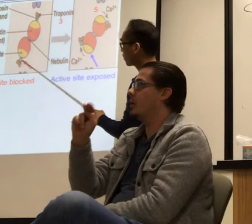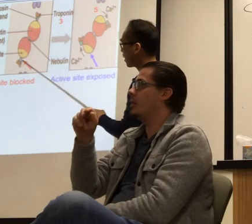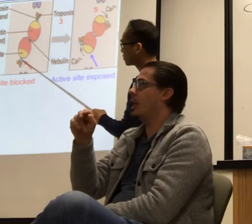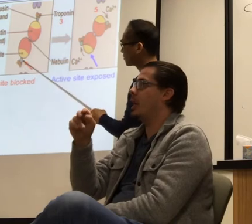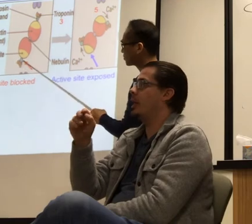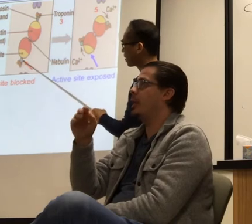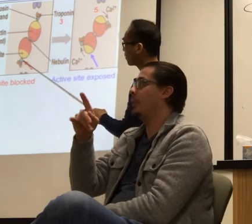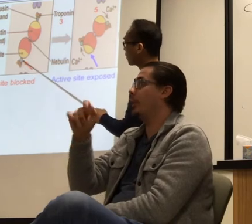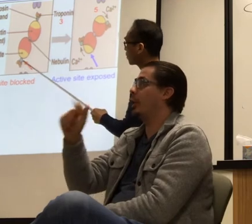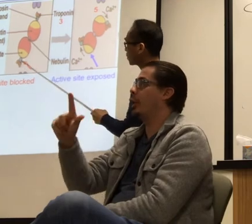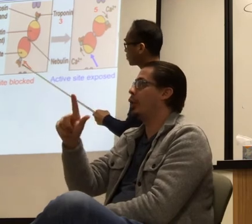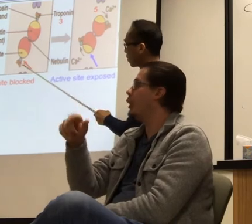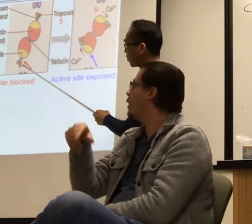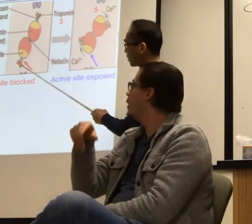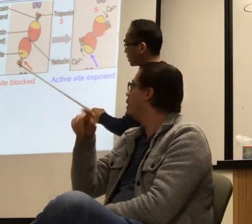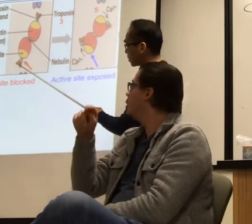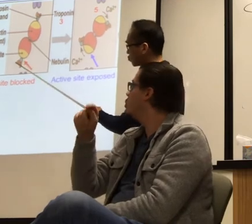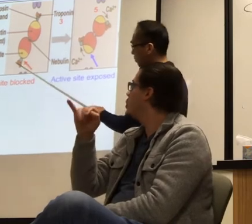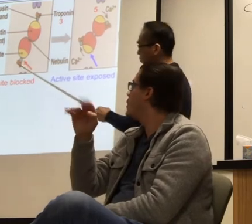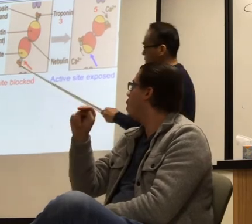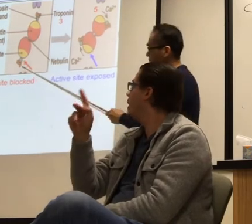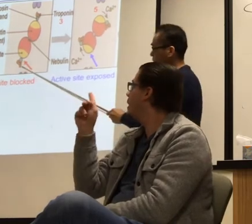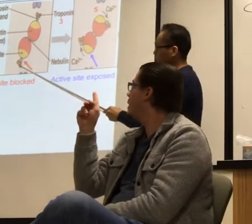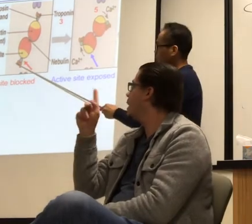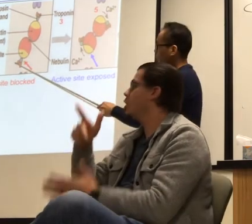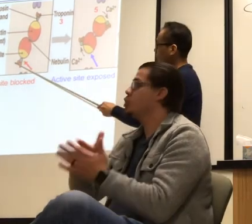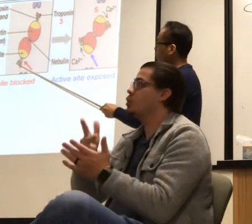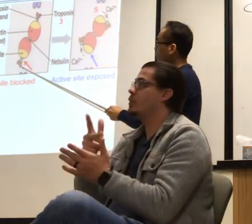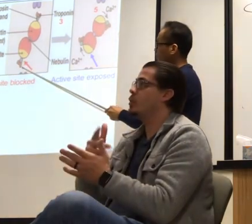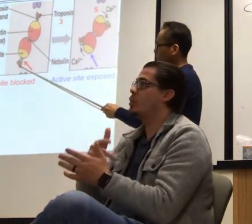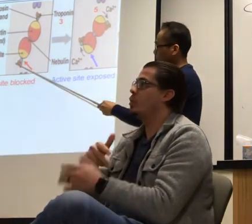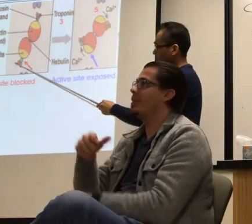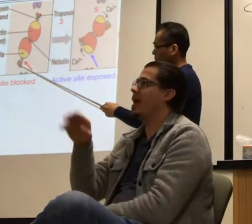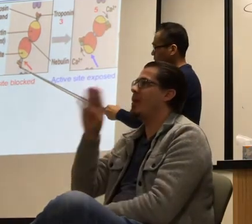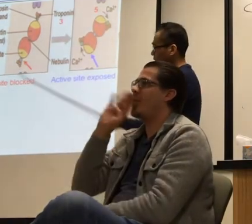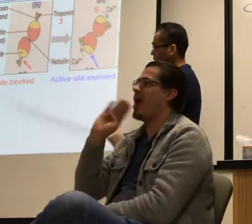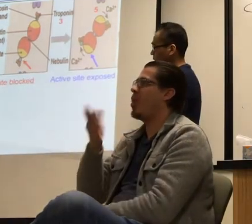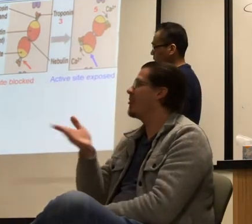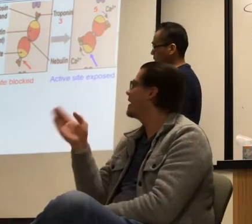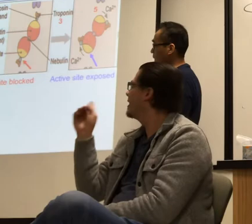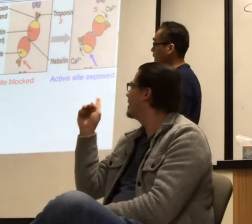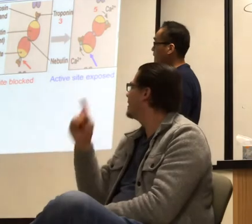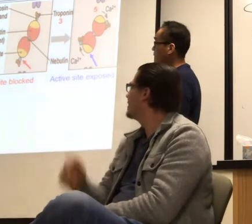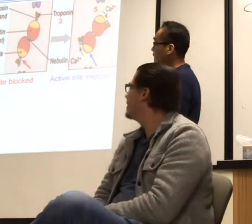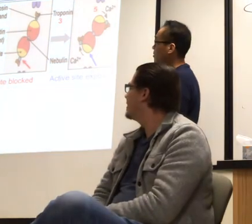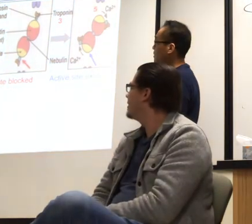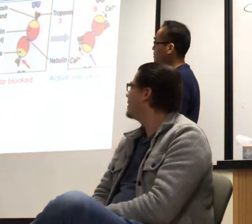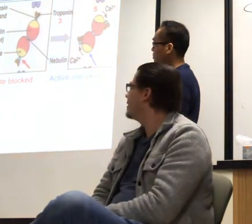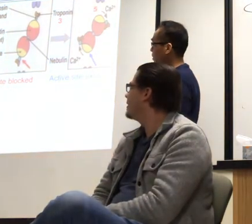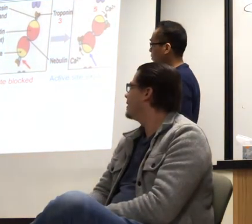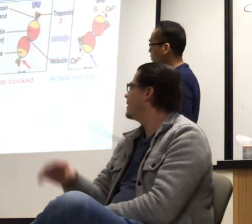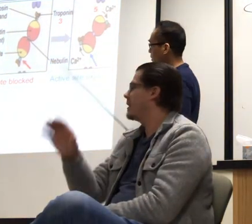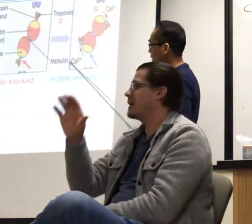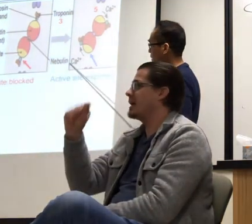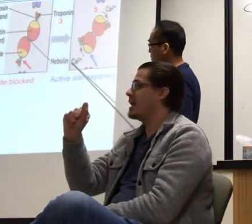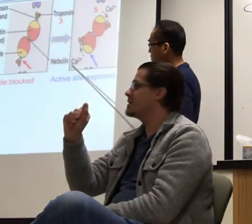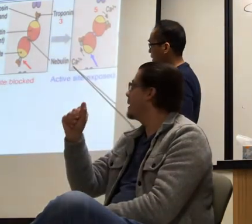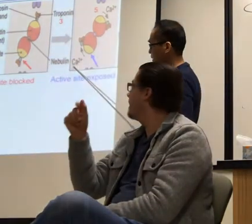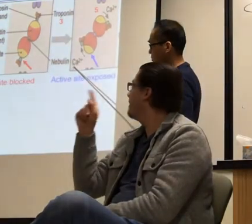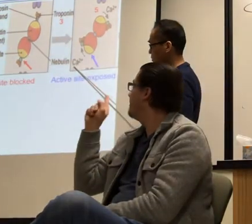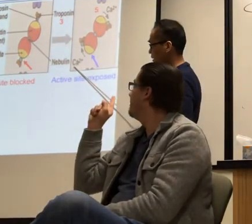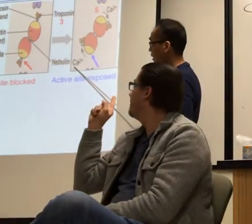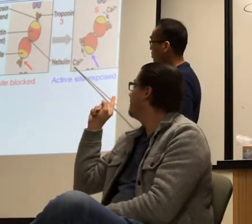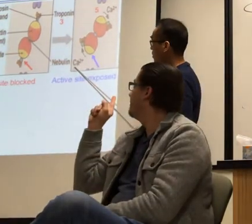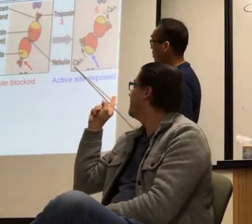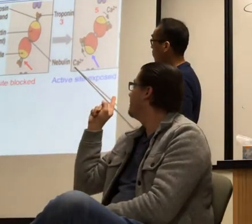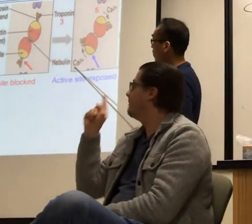The tropomyosin is right there. The troponin is the triple unit brown thing right there. And calcium is shown. They just